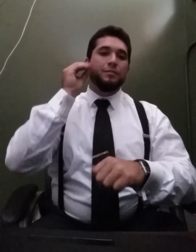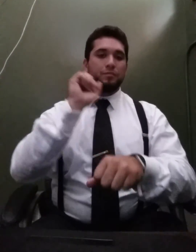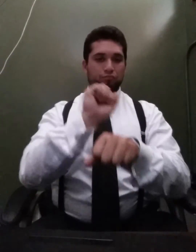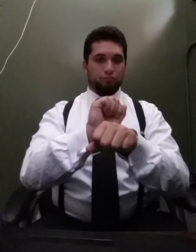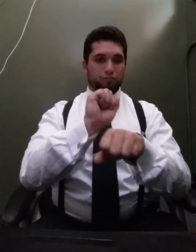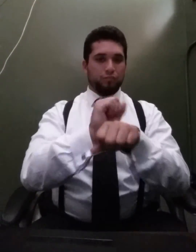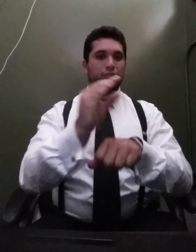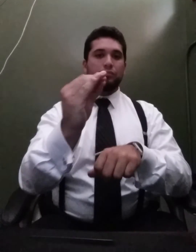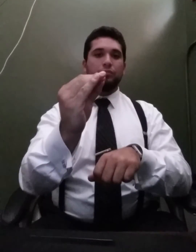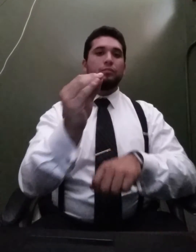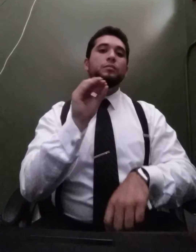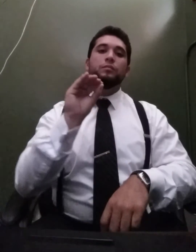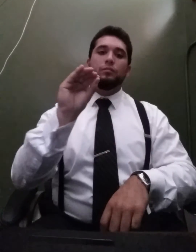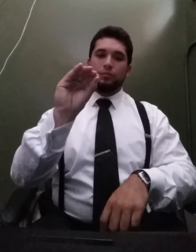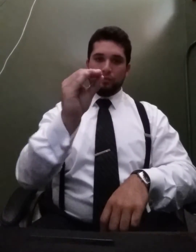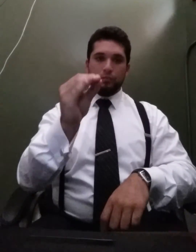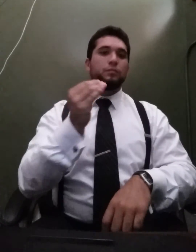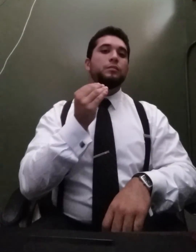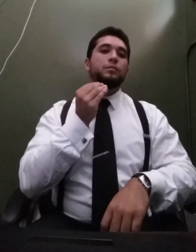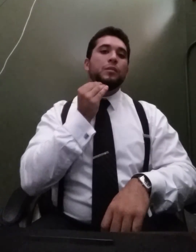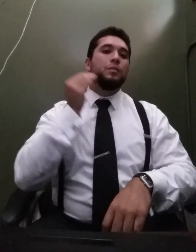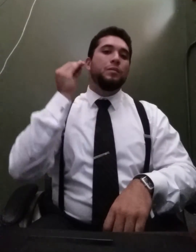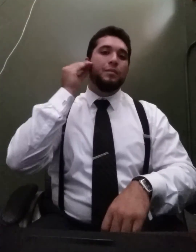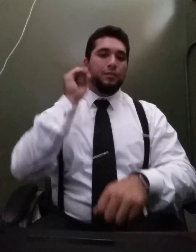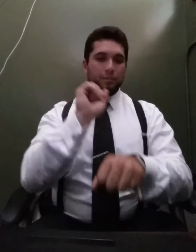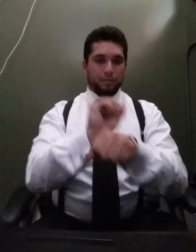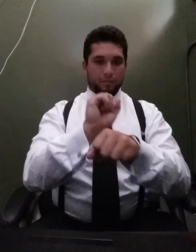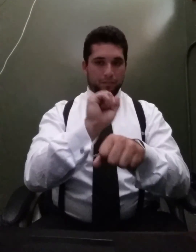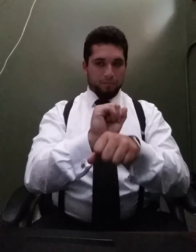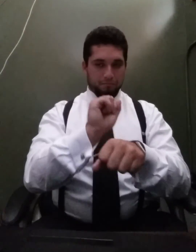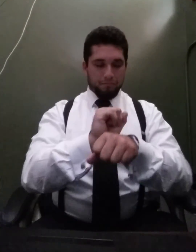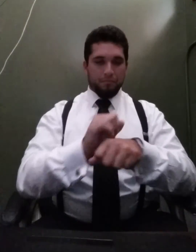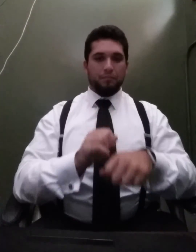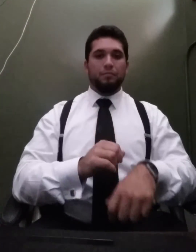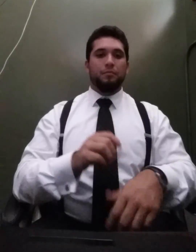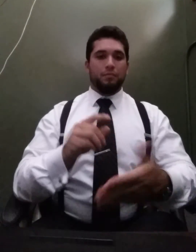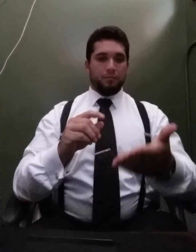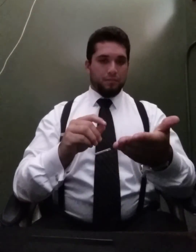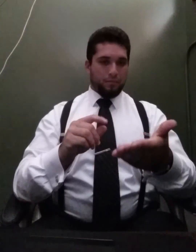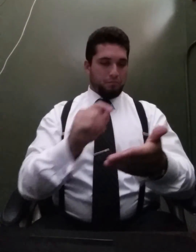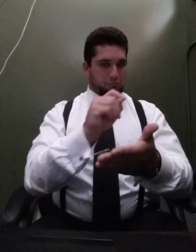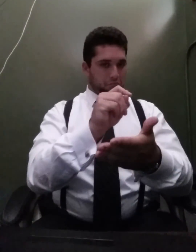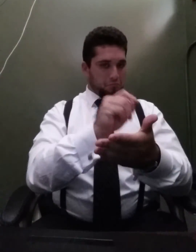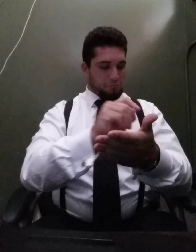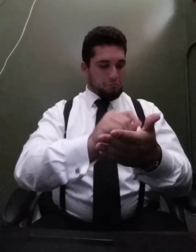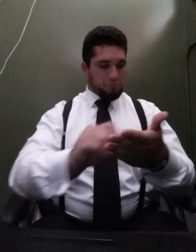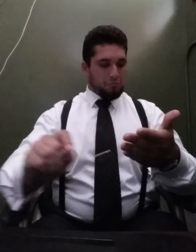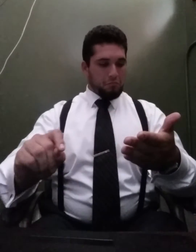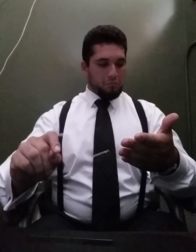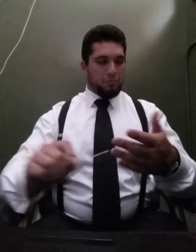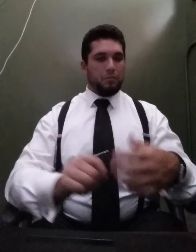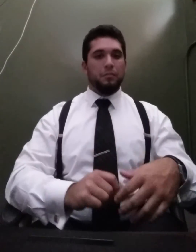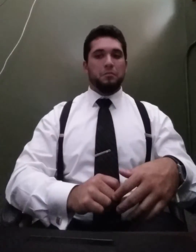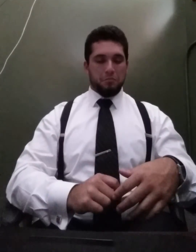But we don't call it polar. The word polar doesn't have anything to do with it being cold. We just say polar because on the poles it happens to be